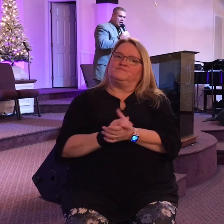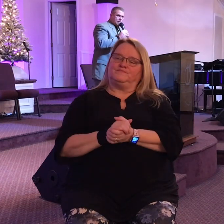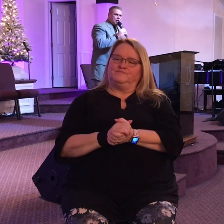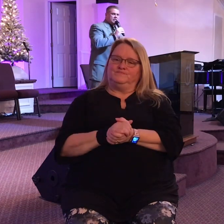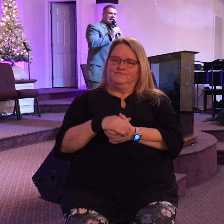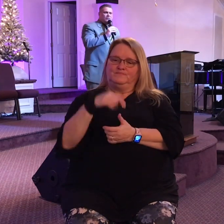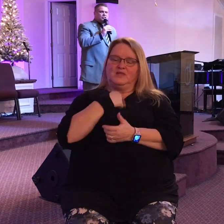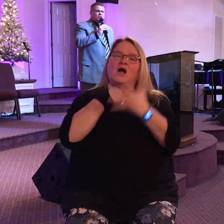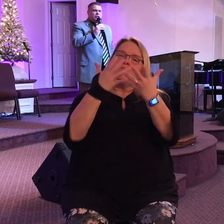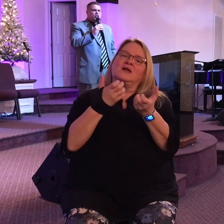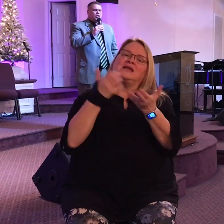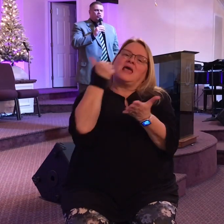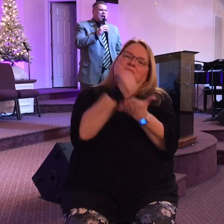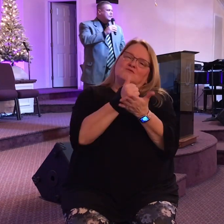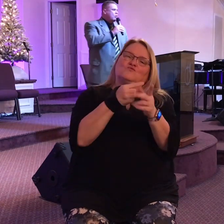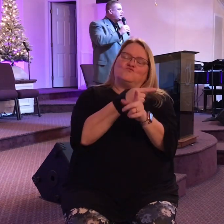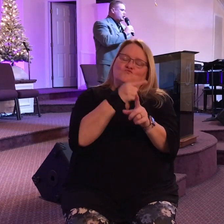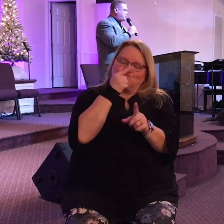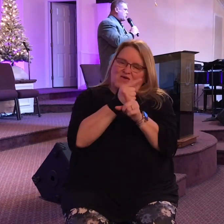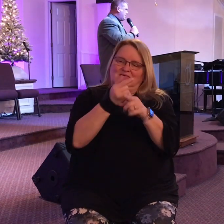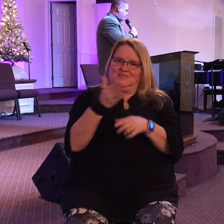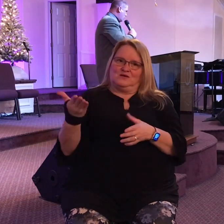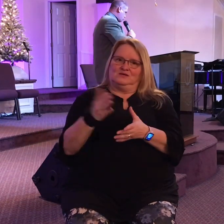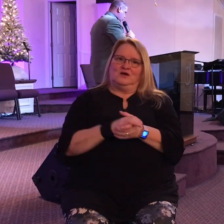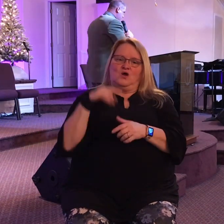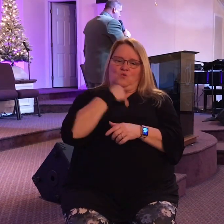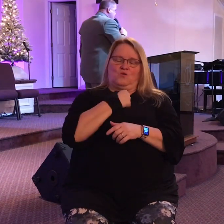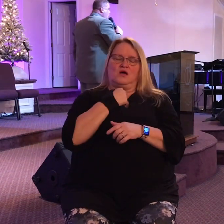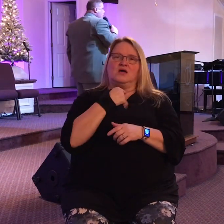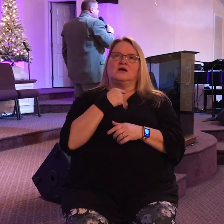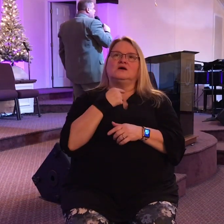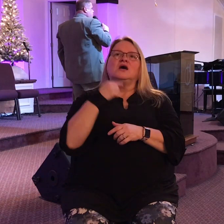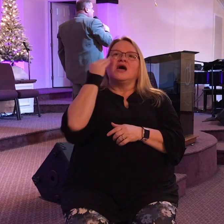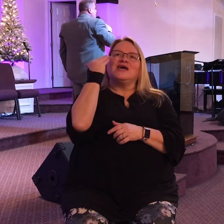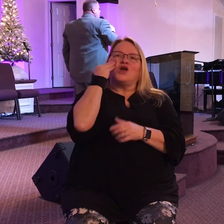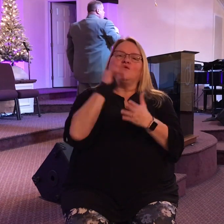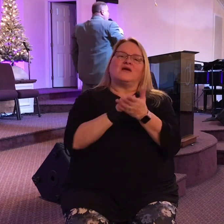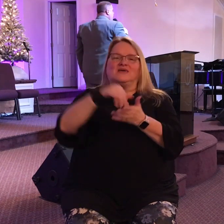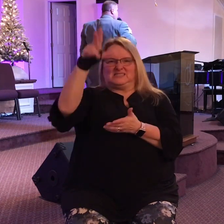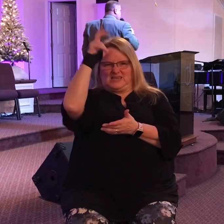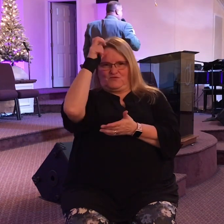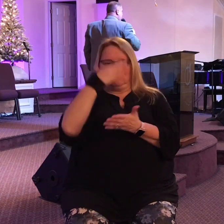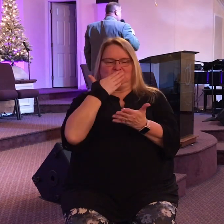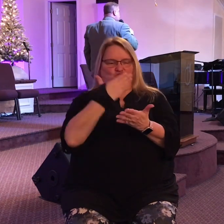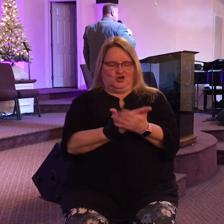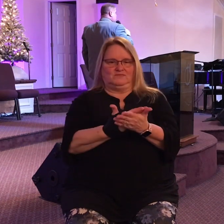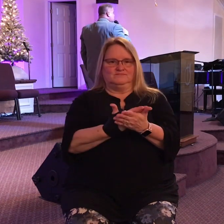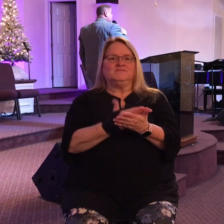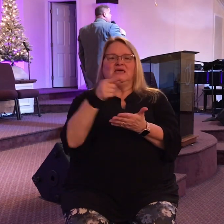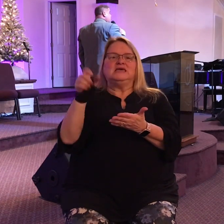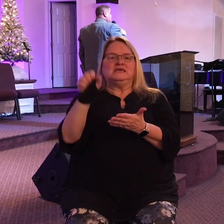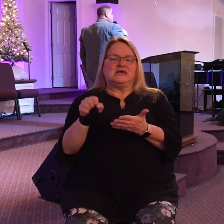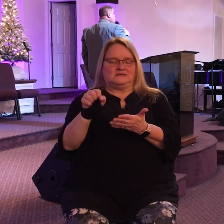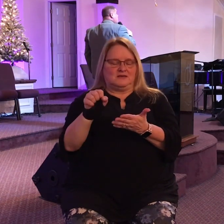there. Because the devil is doing good at driving wedges between folks. But we need to be of the understanding that the church